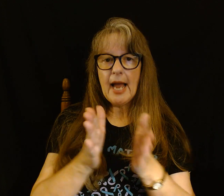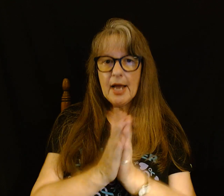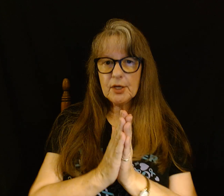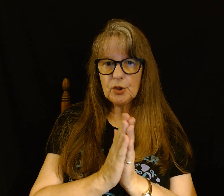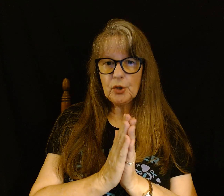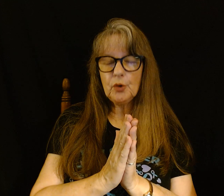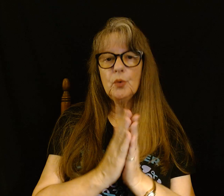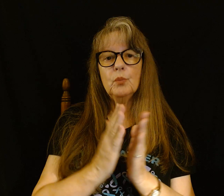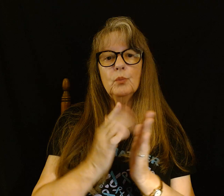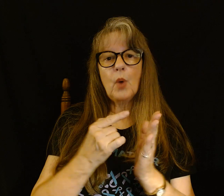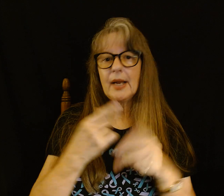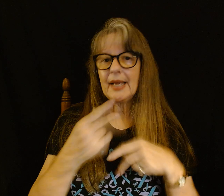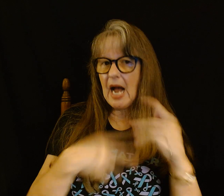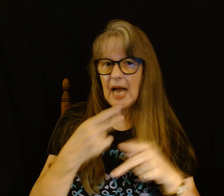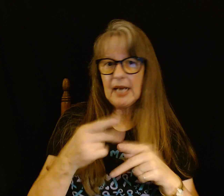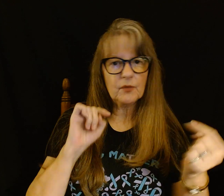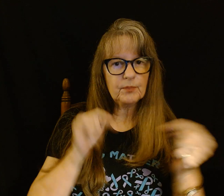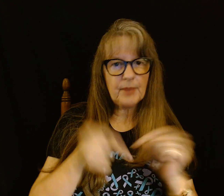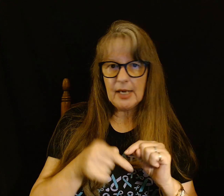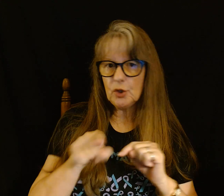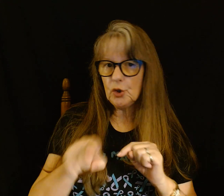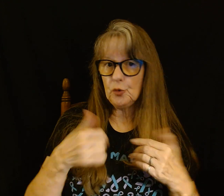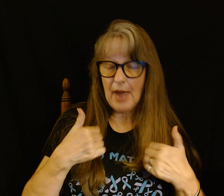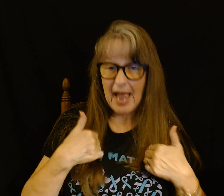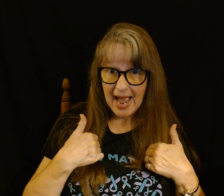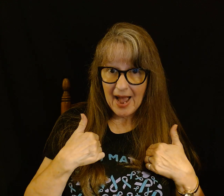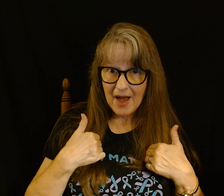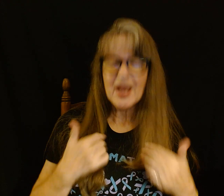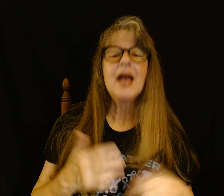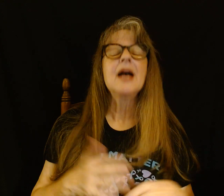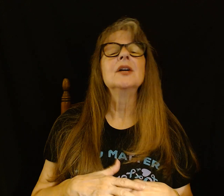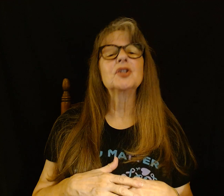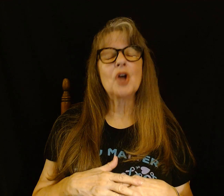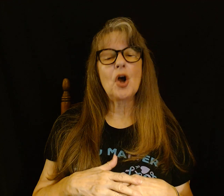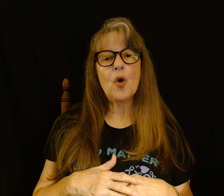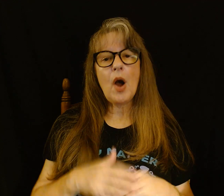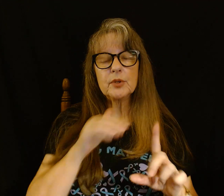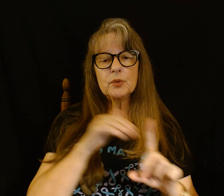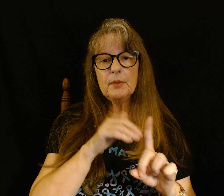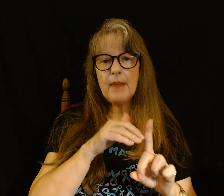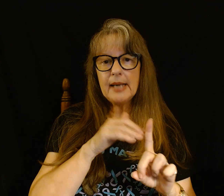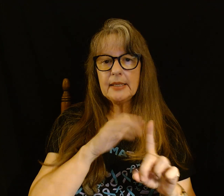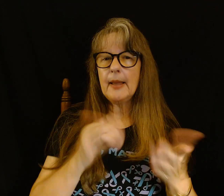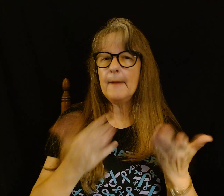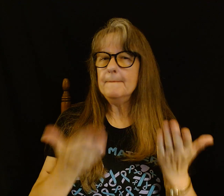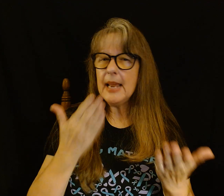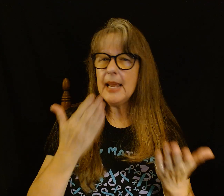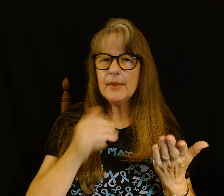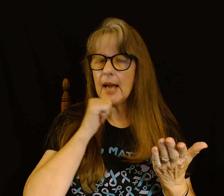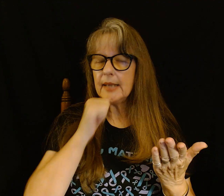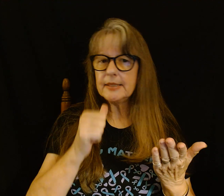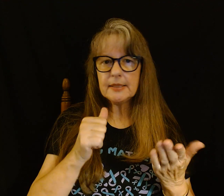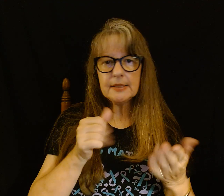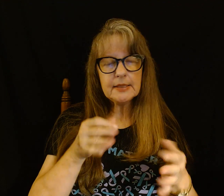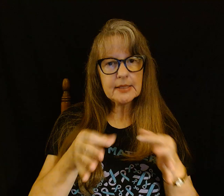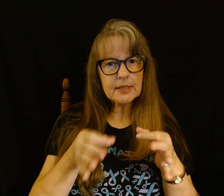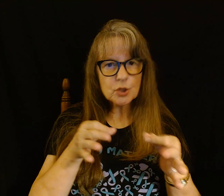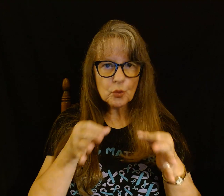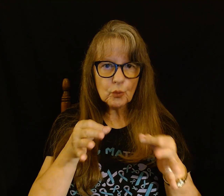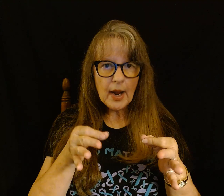ask you, what kind of pain do you have? And so I was reminded that maybe I didn't describe